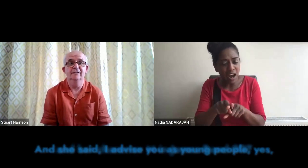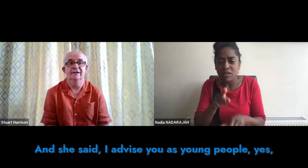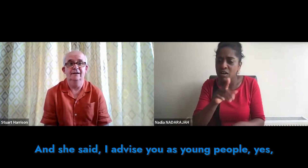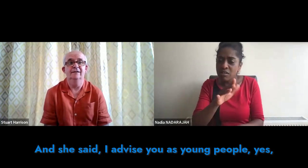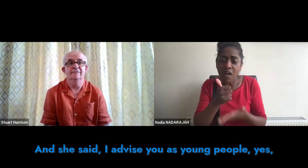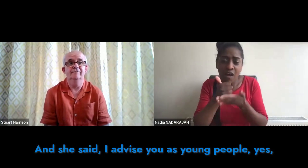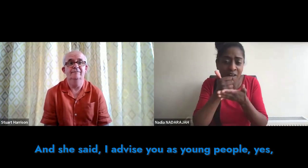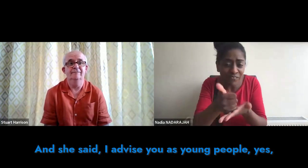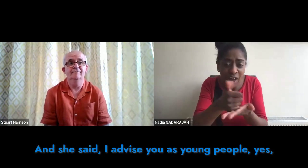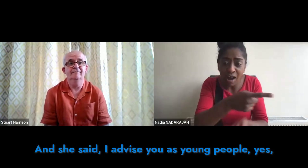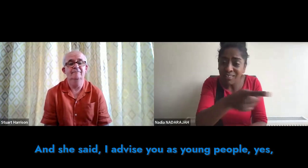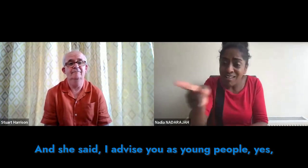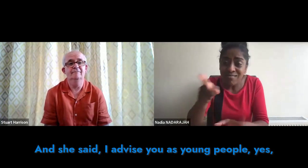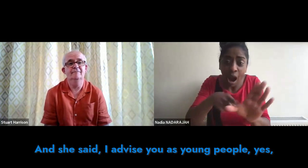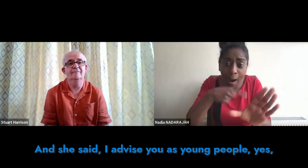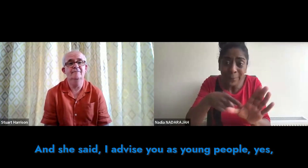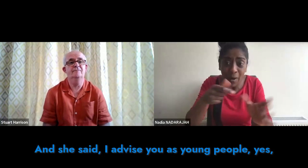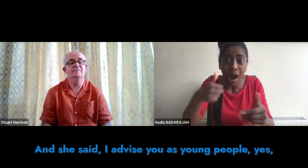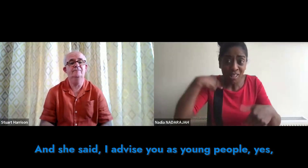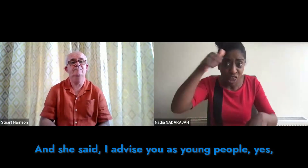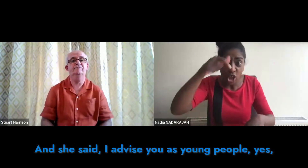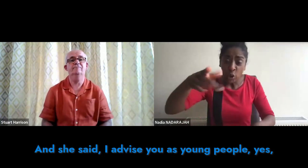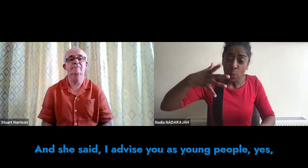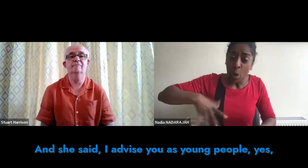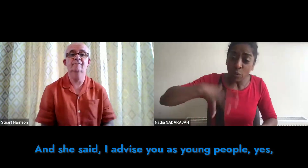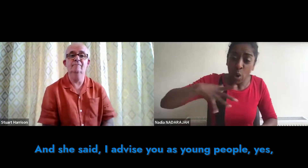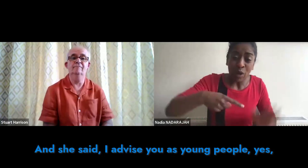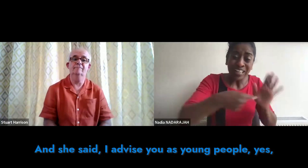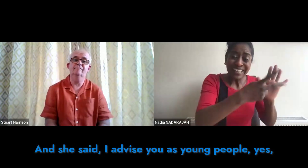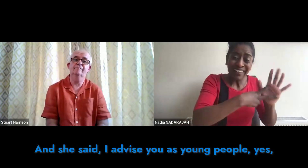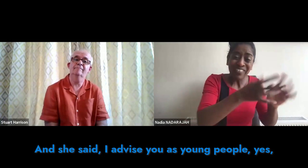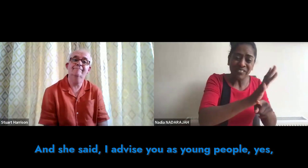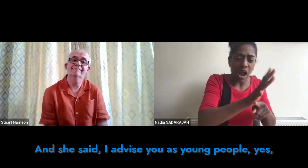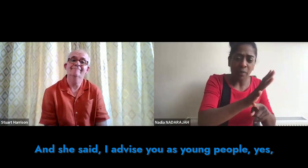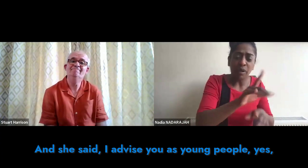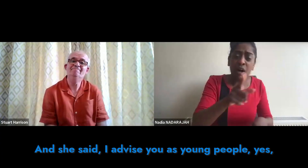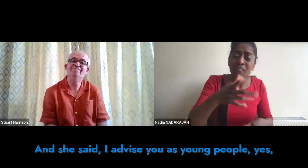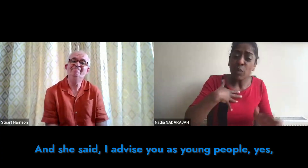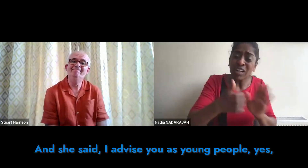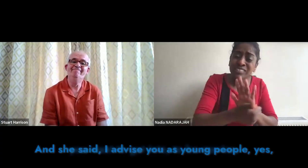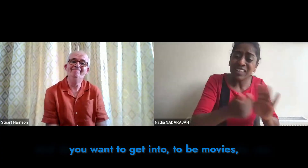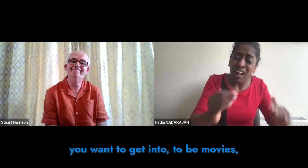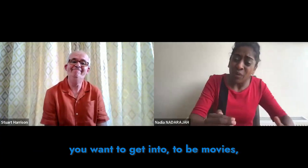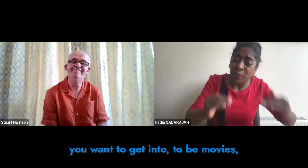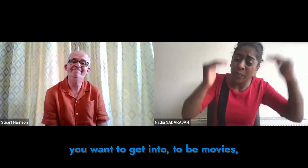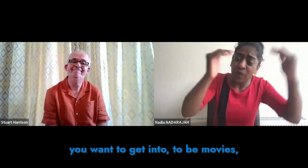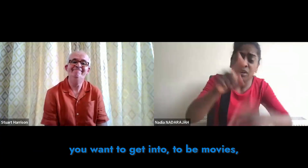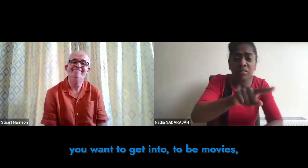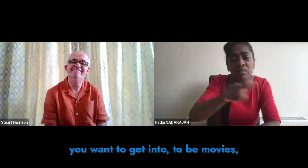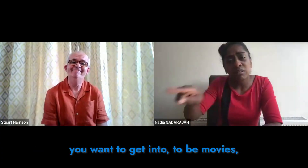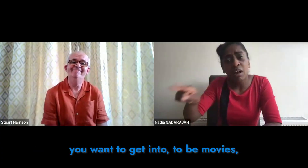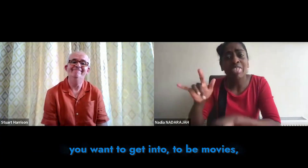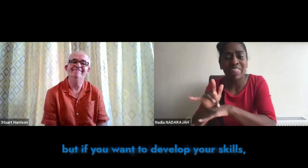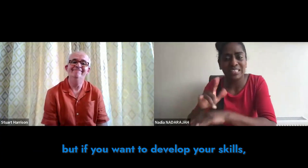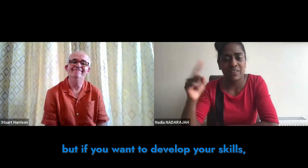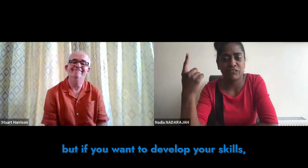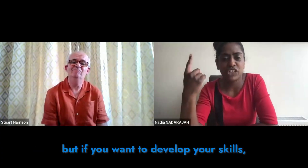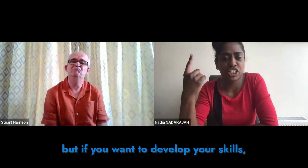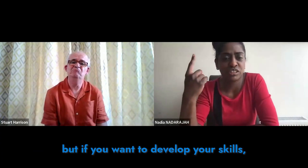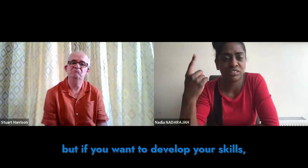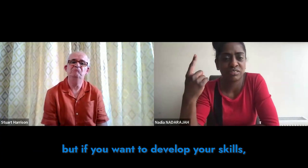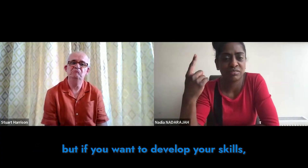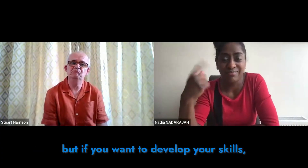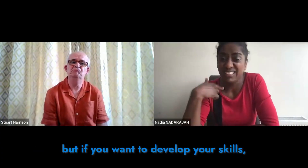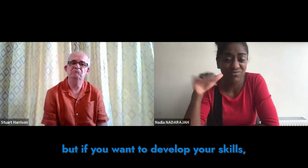in Bond 007. And she had said, I advise you as young people, yes, you want to get into TV movies, but if you